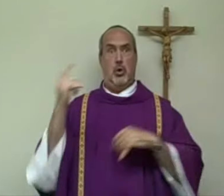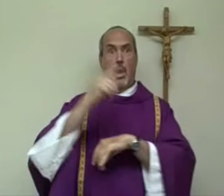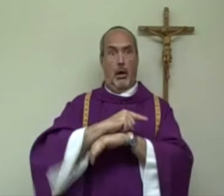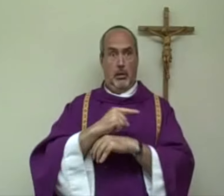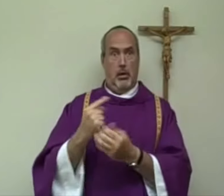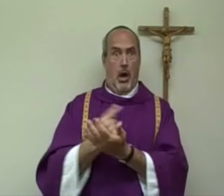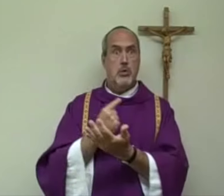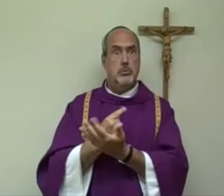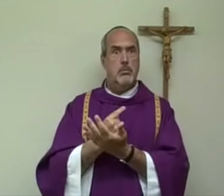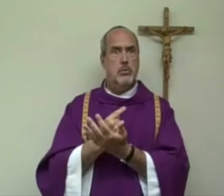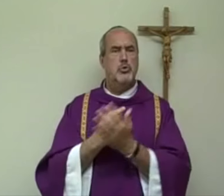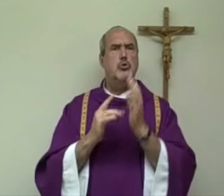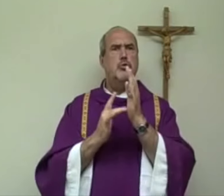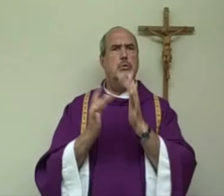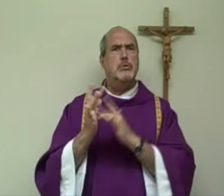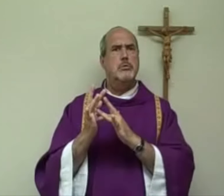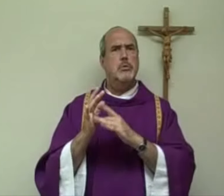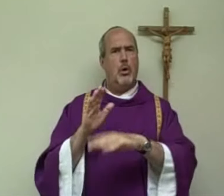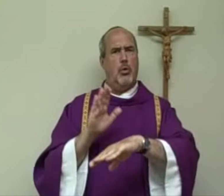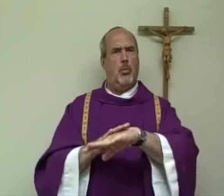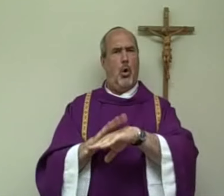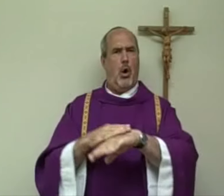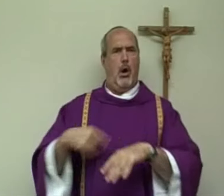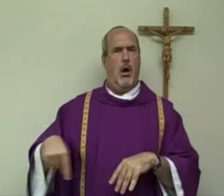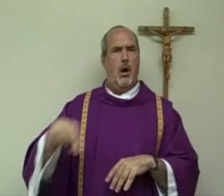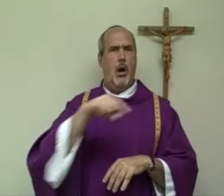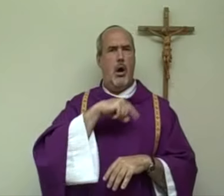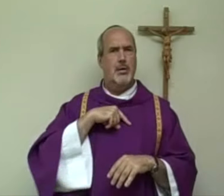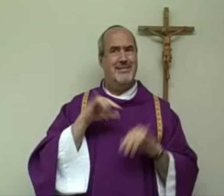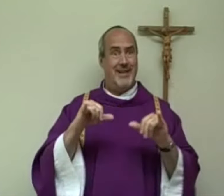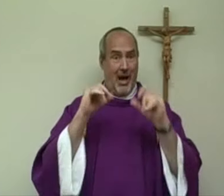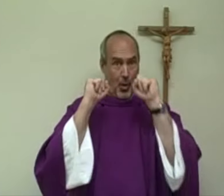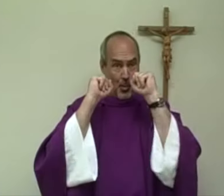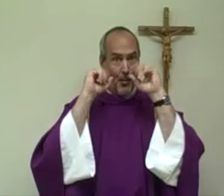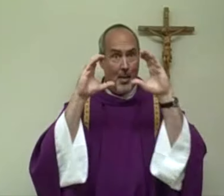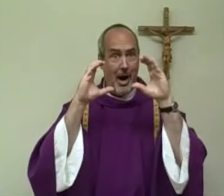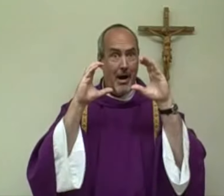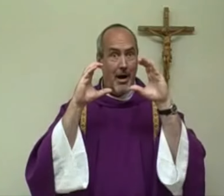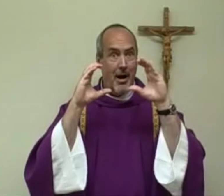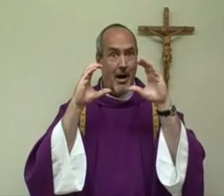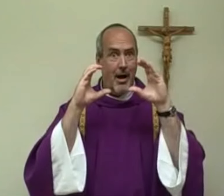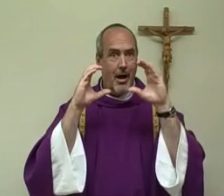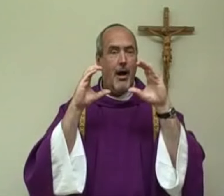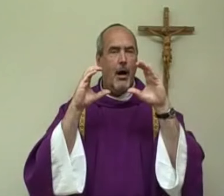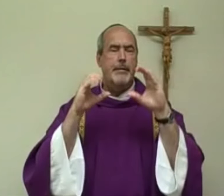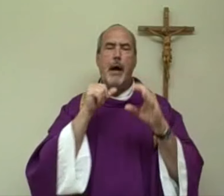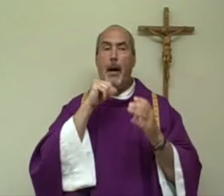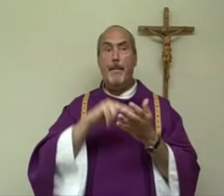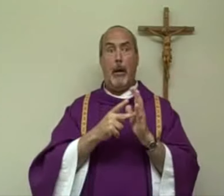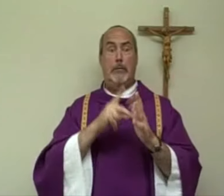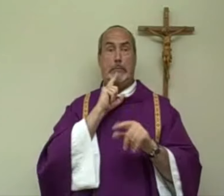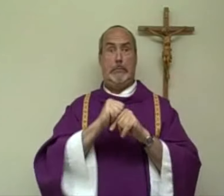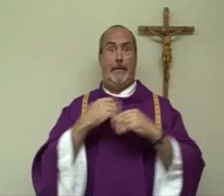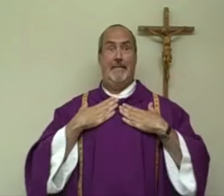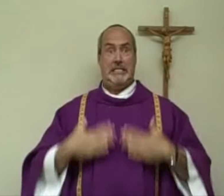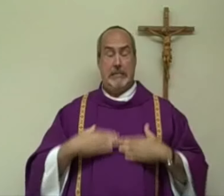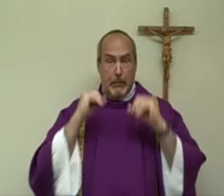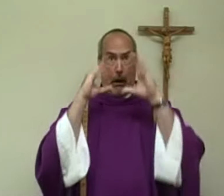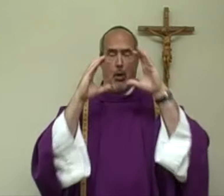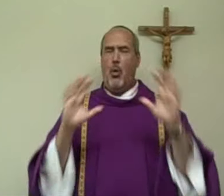So this kind of reminds me of today's gospel. In the gospel, Jesus warns us that we need to stay awake and stay